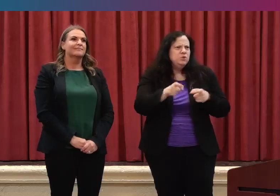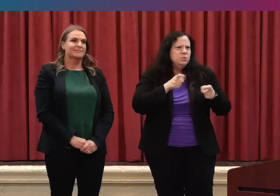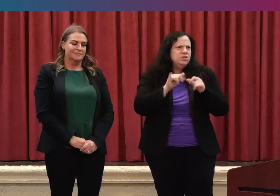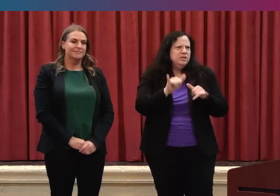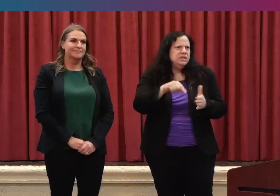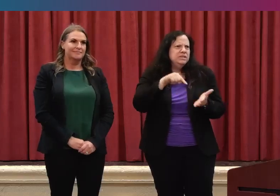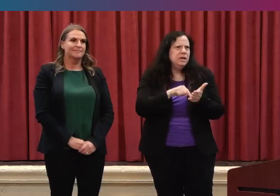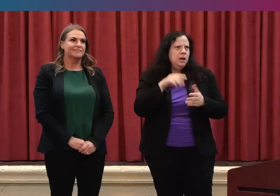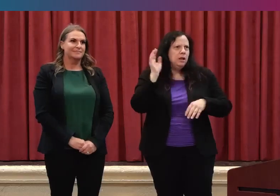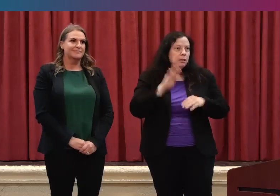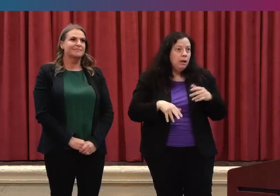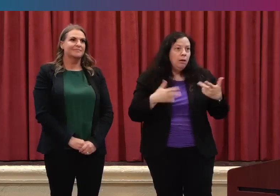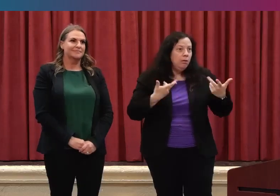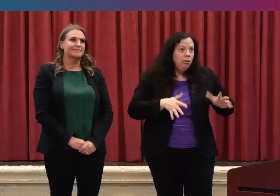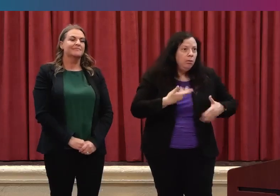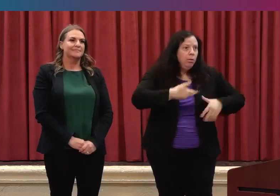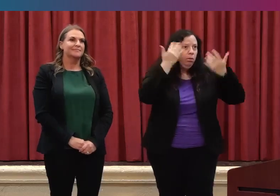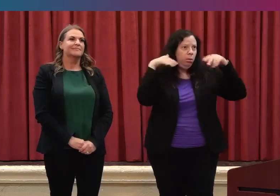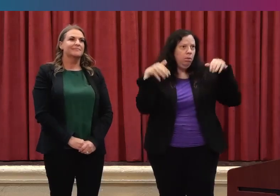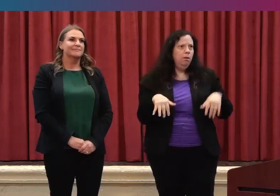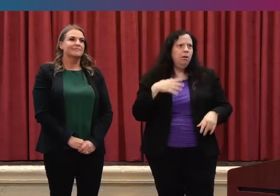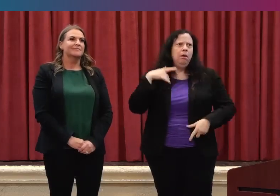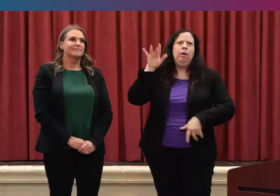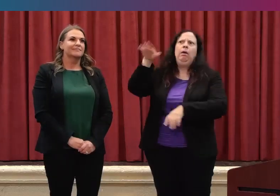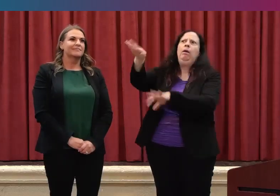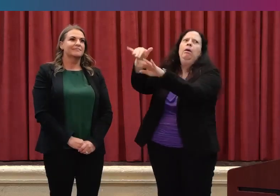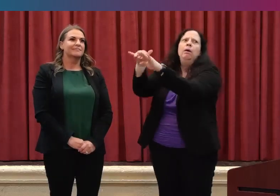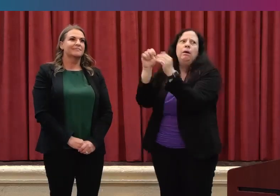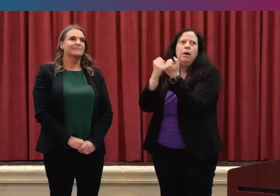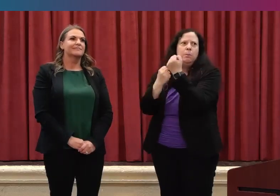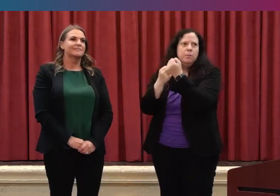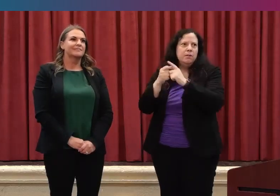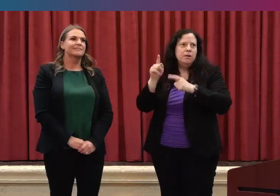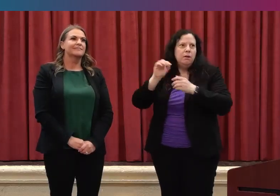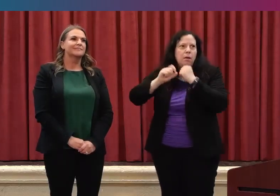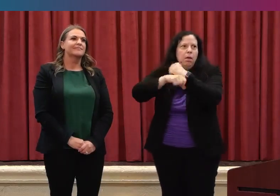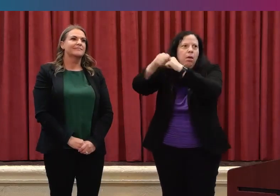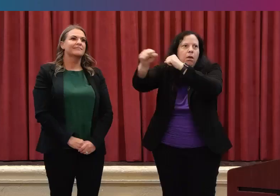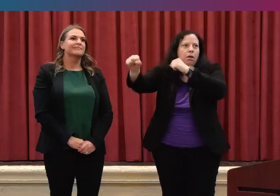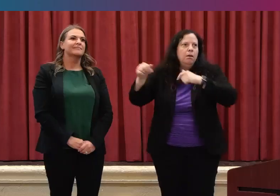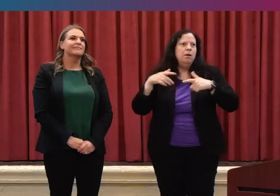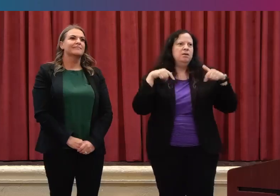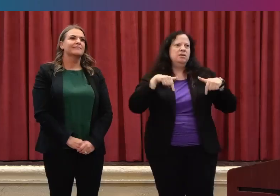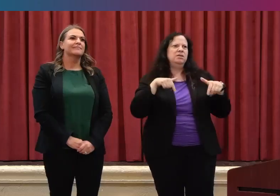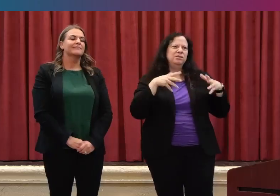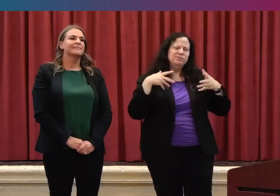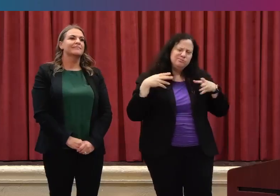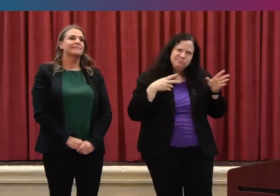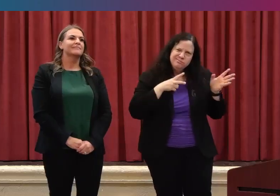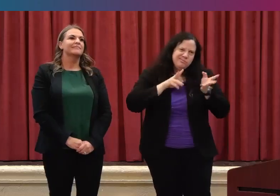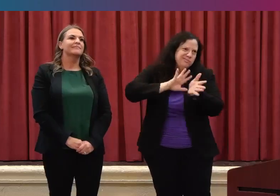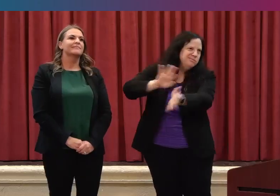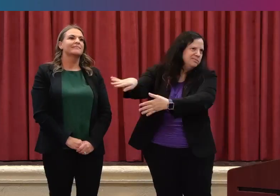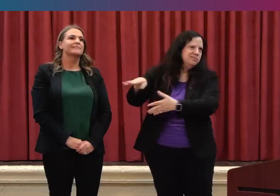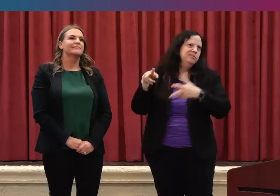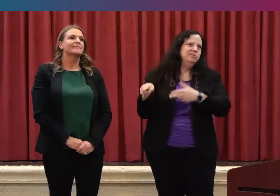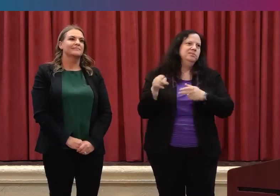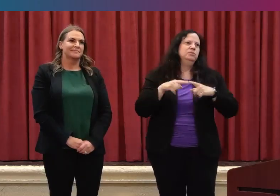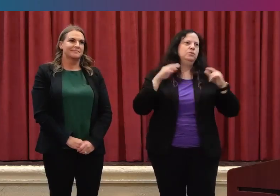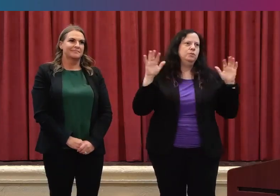handle that going forward? Then, just, I don't know, and then just move it on, going out in that area. Cut it off down to a